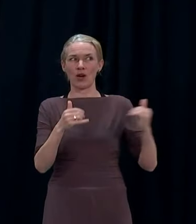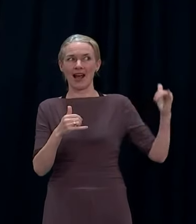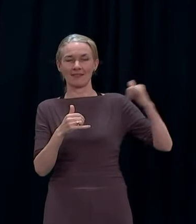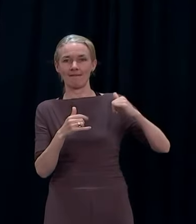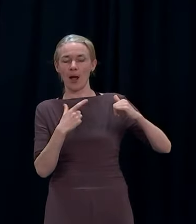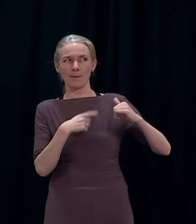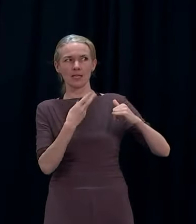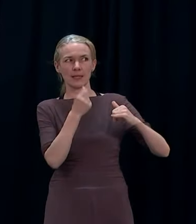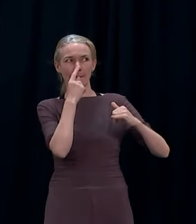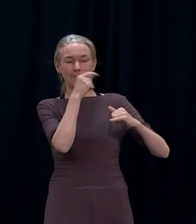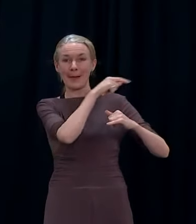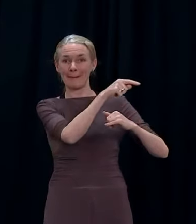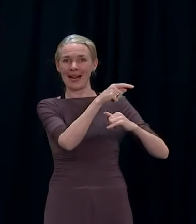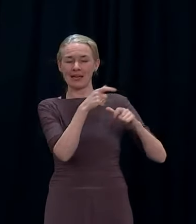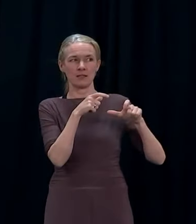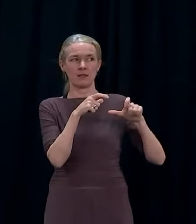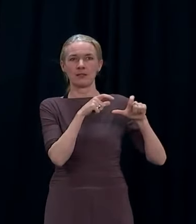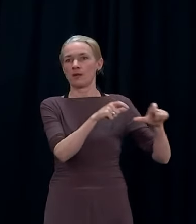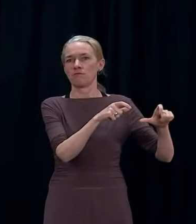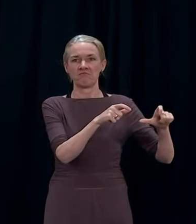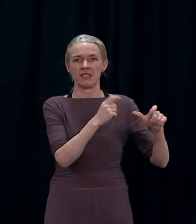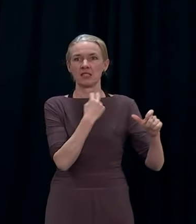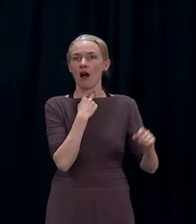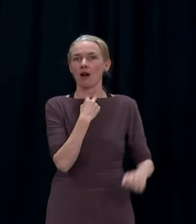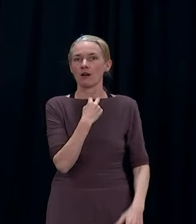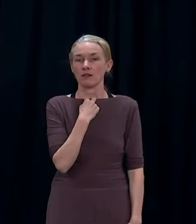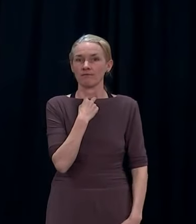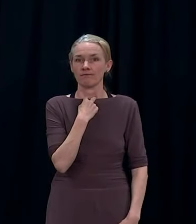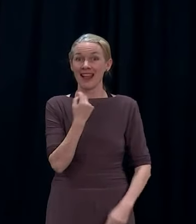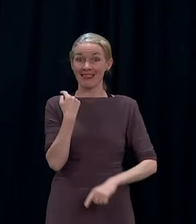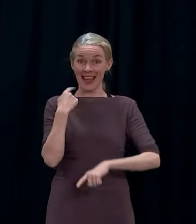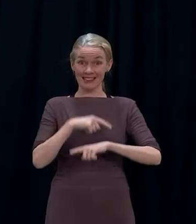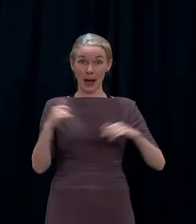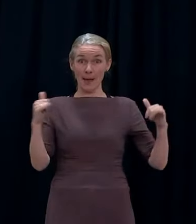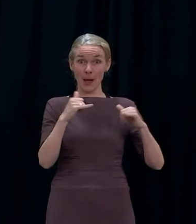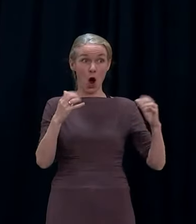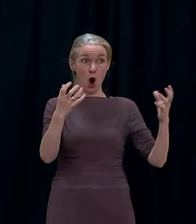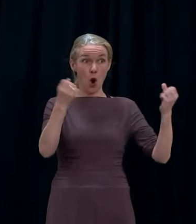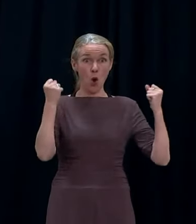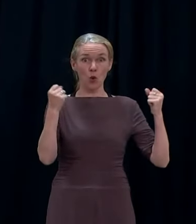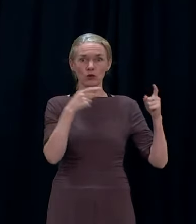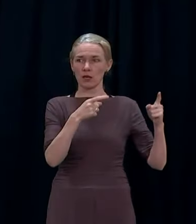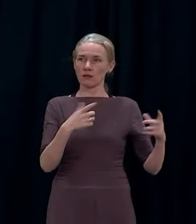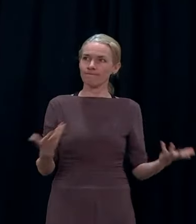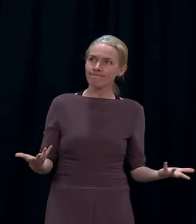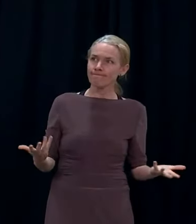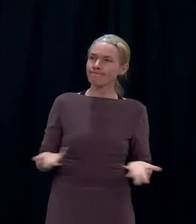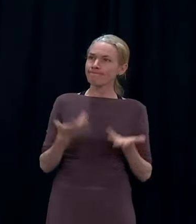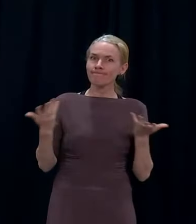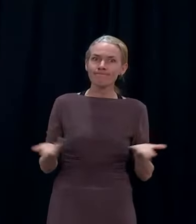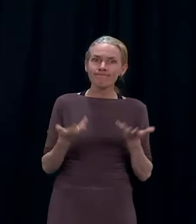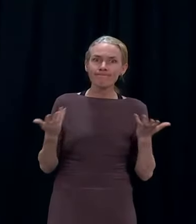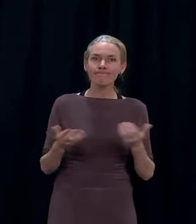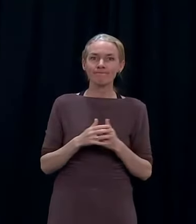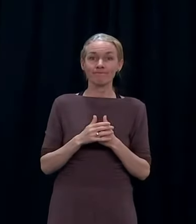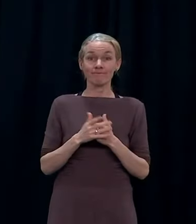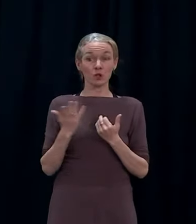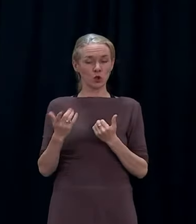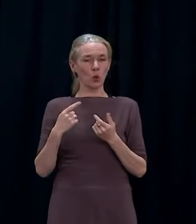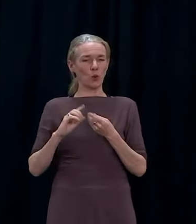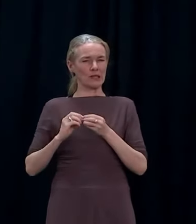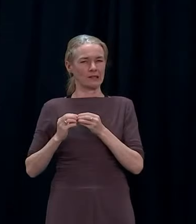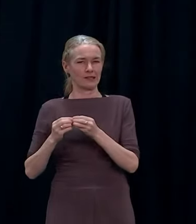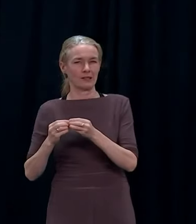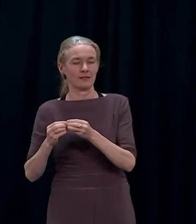bring home since the bubble was shut down, and that is still on schedule. It may take us a little bit longer to open